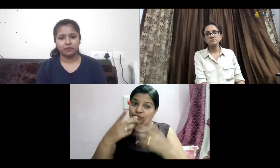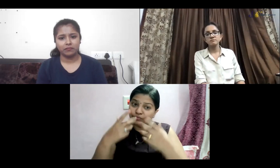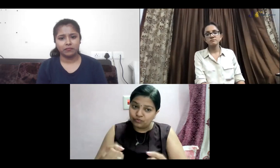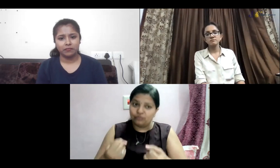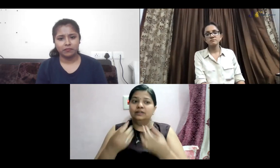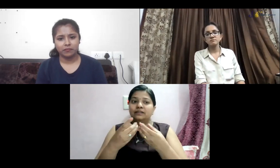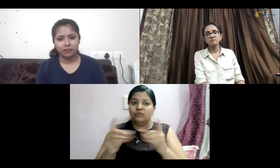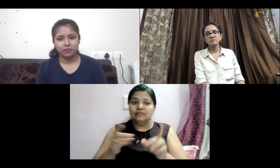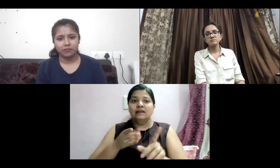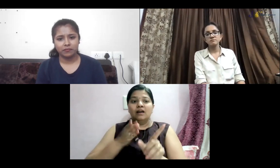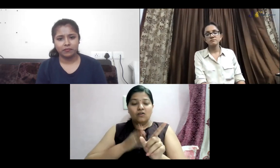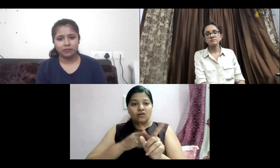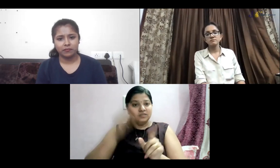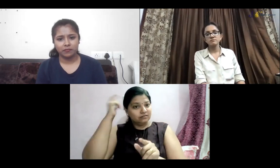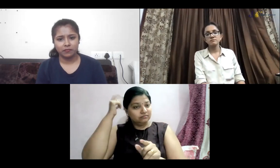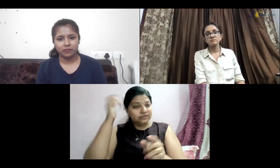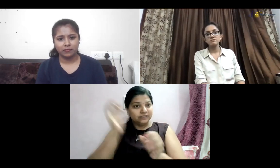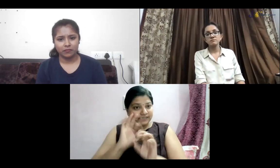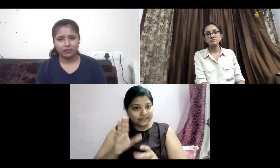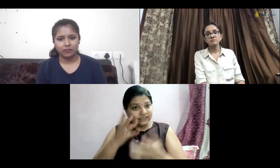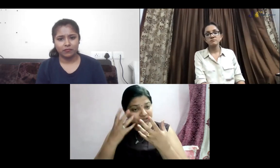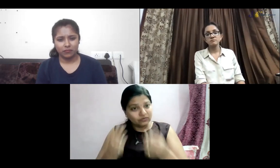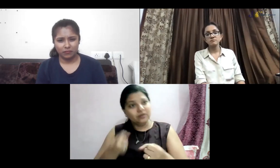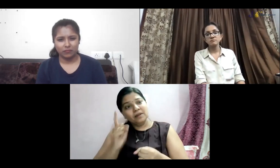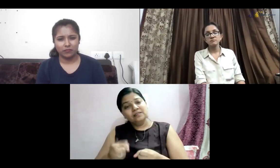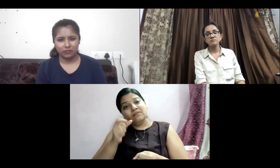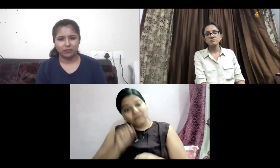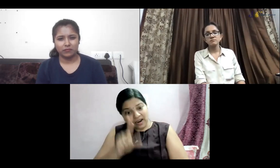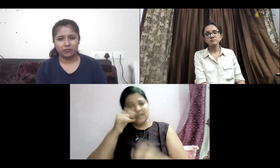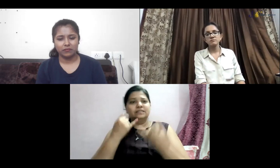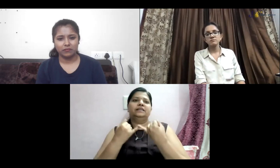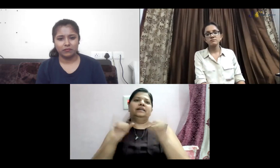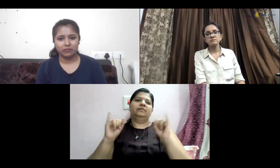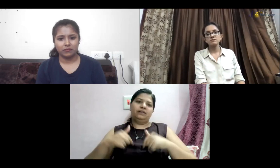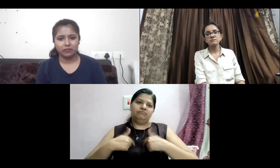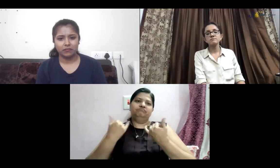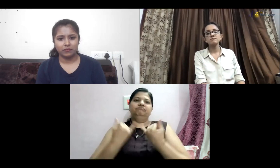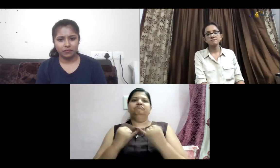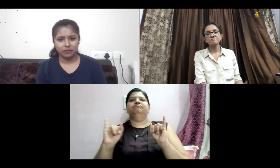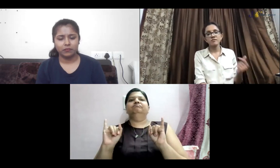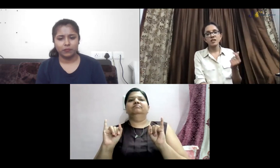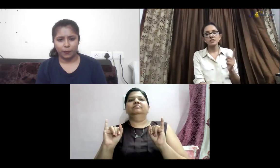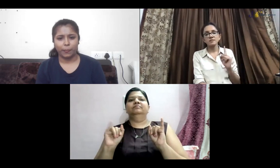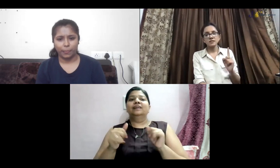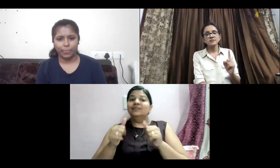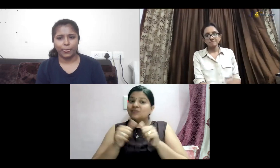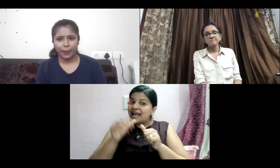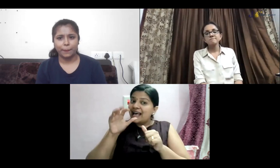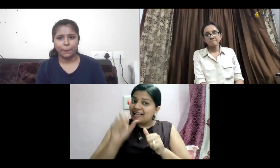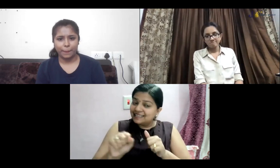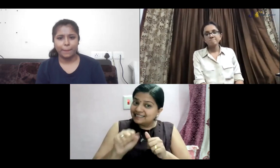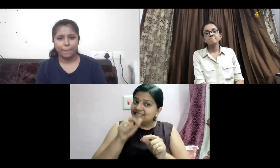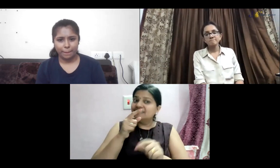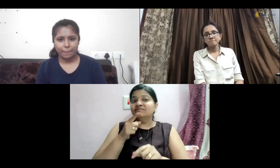can take your personal decisions. So if you are ready to take divorce, first of all you have to